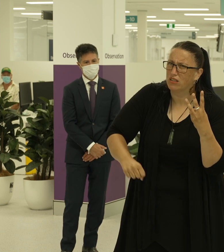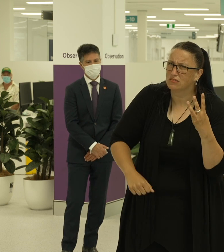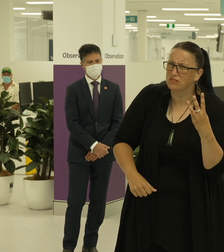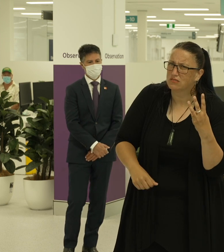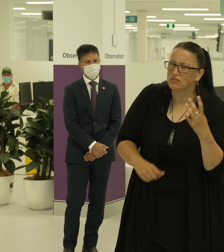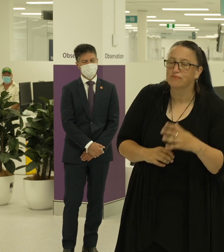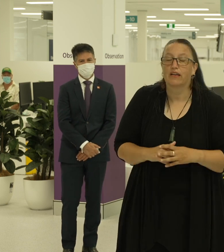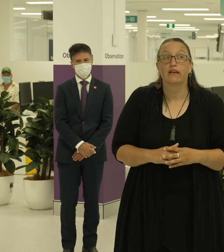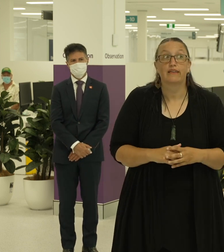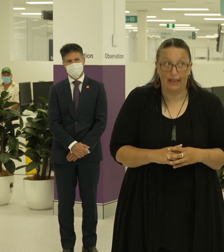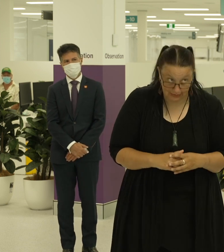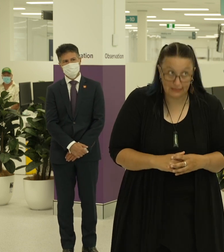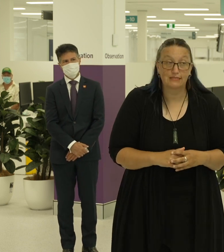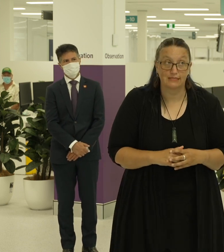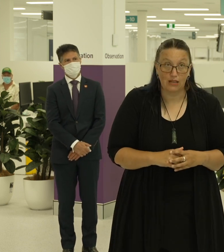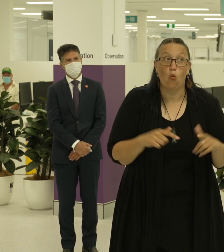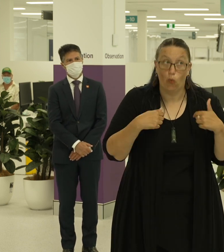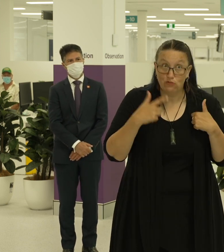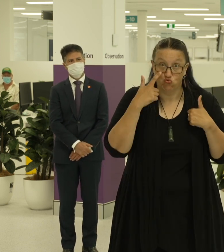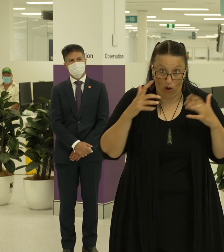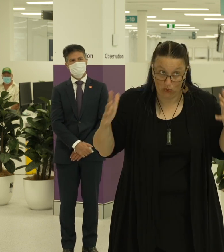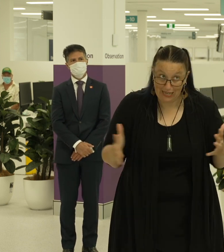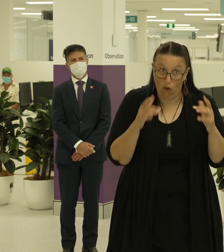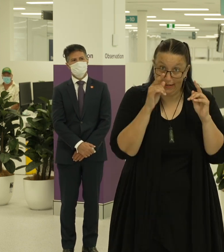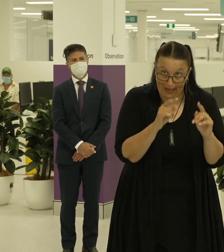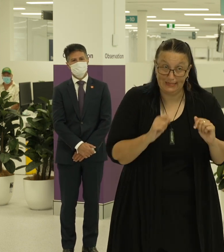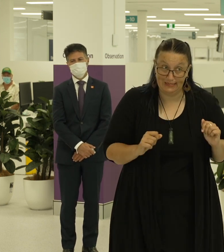fully vaccinated. Yes, and that's what we're trying to achieve through a